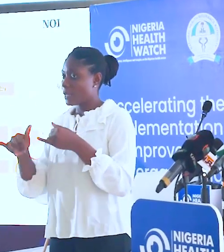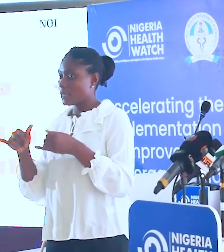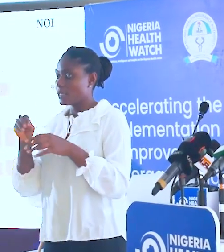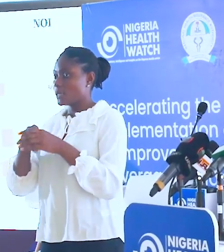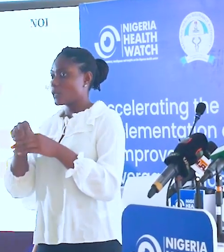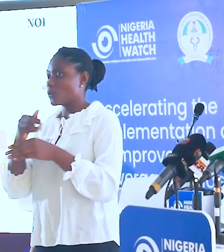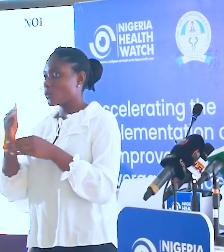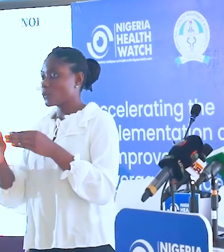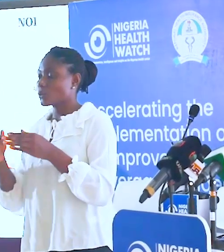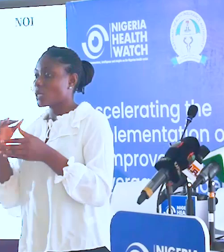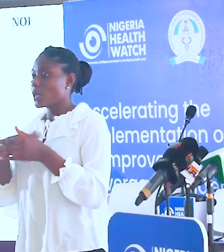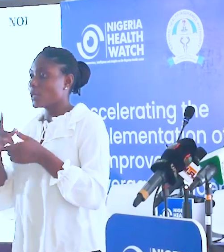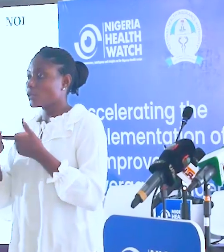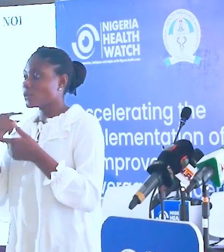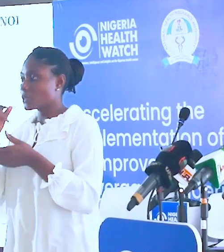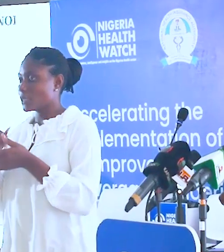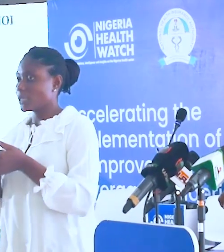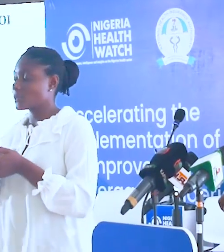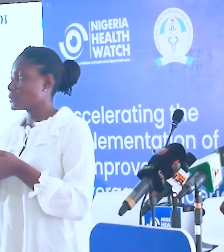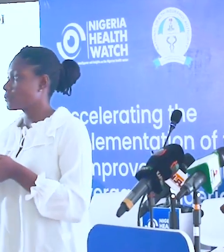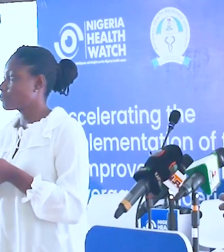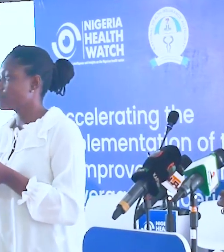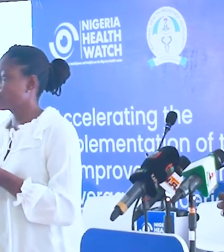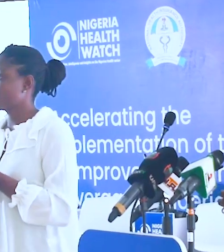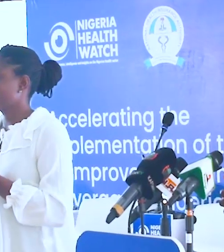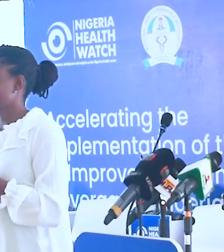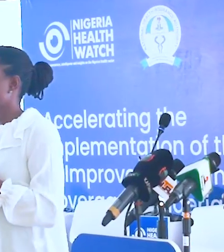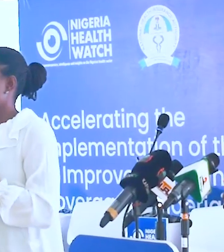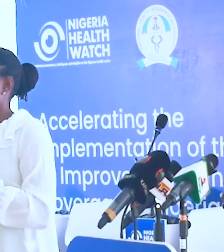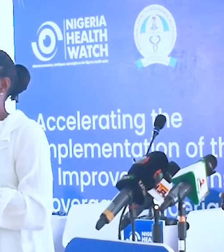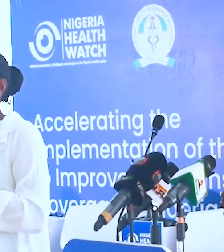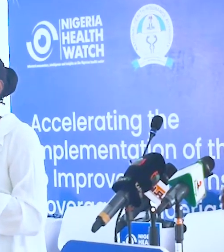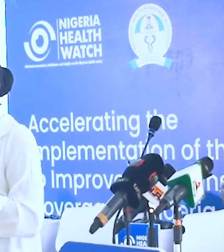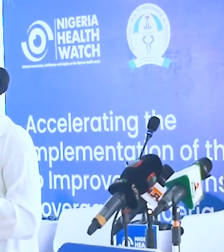conclusion, I'd like to say, next slide, please.